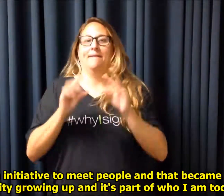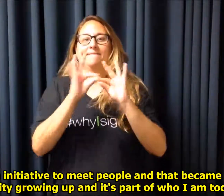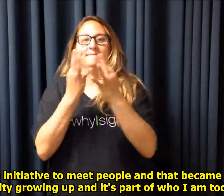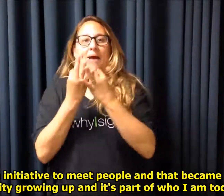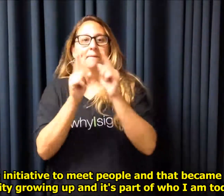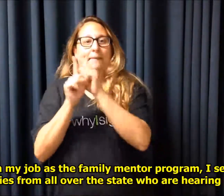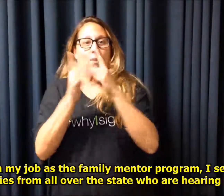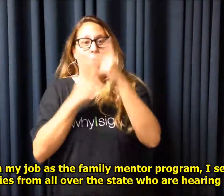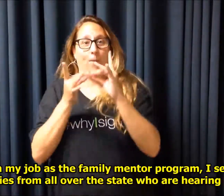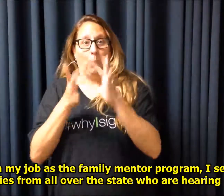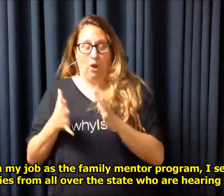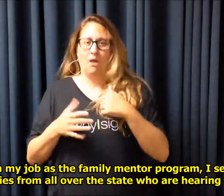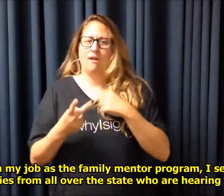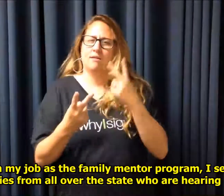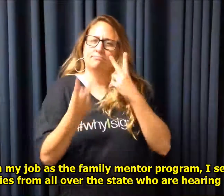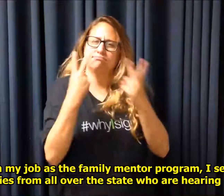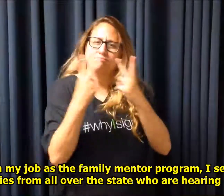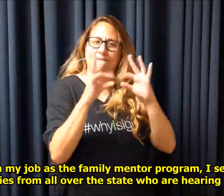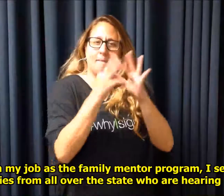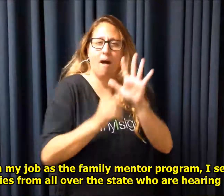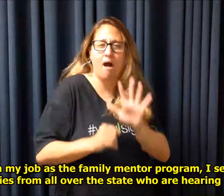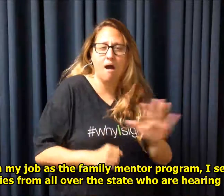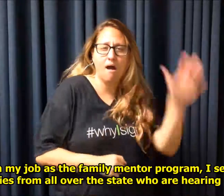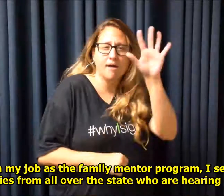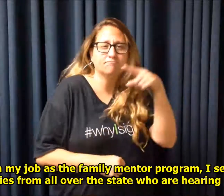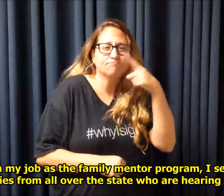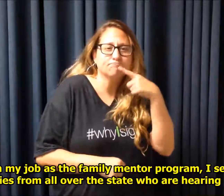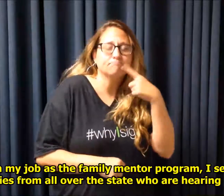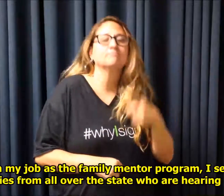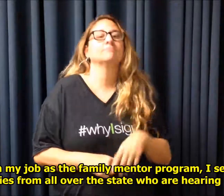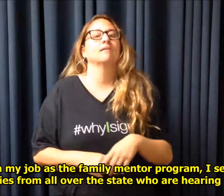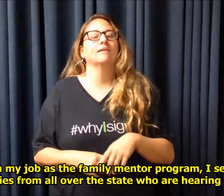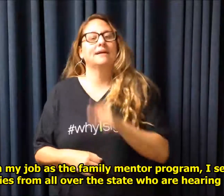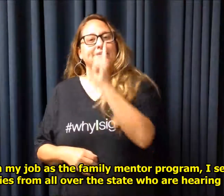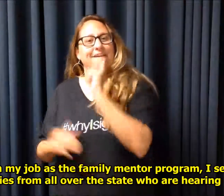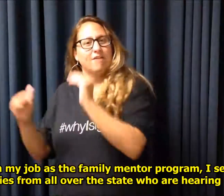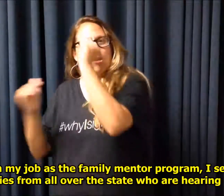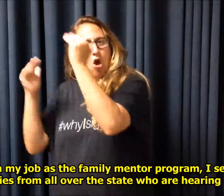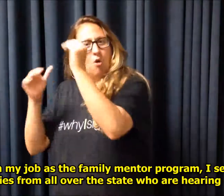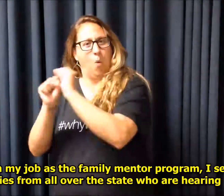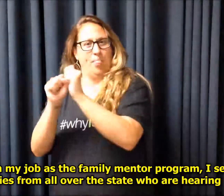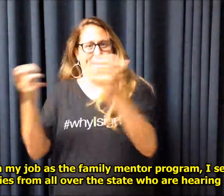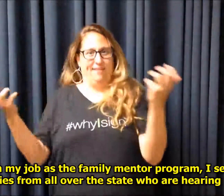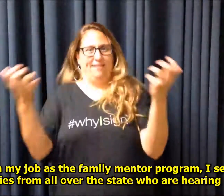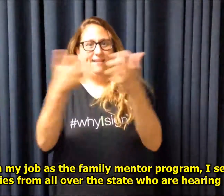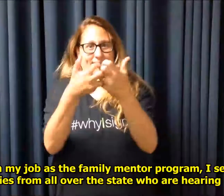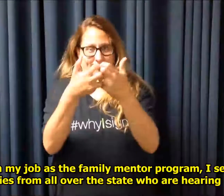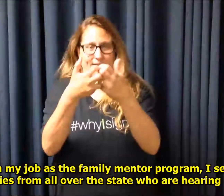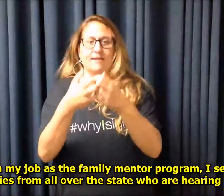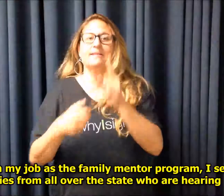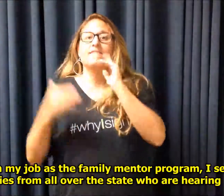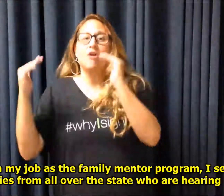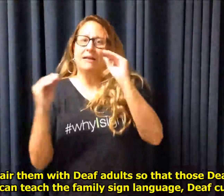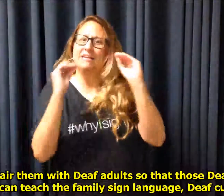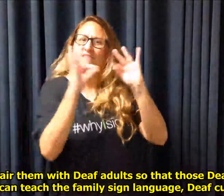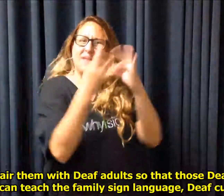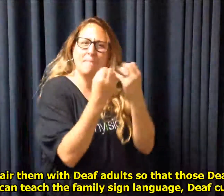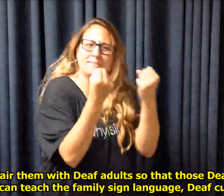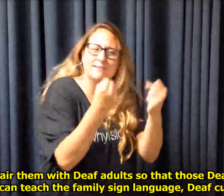today. Now, in my job as the Family Mentor Program, I see families from all over the state who are hearing, and I pair them